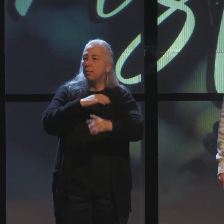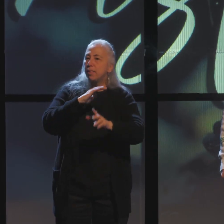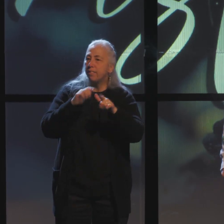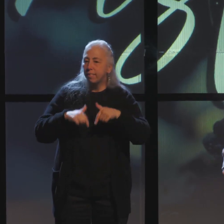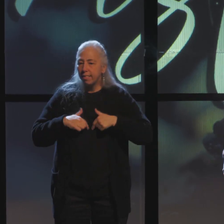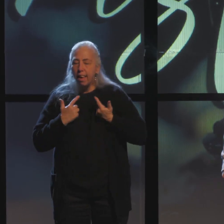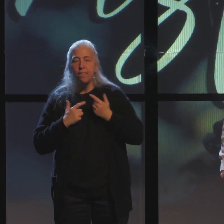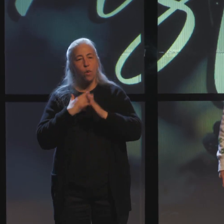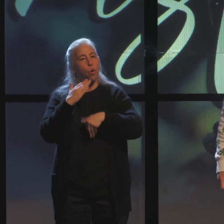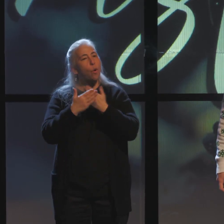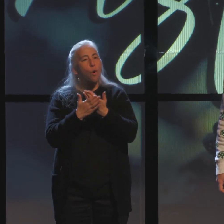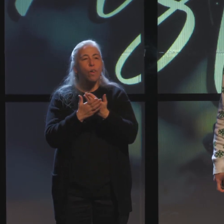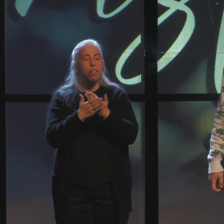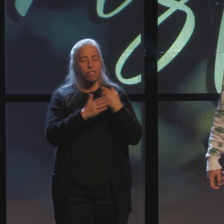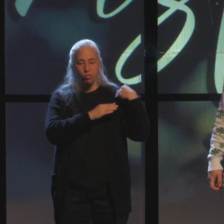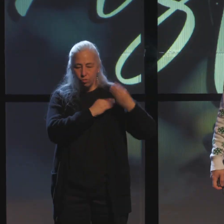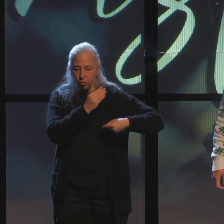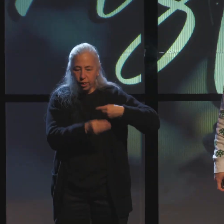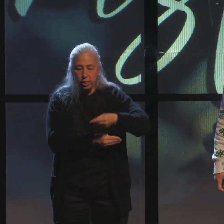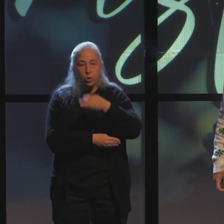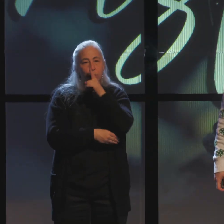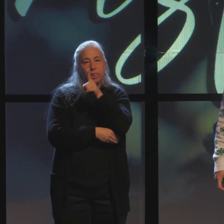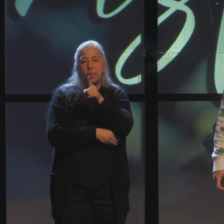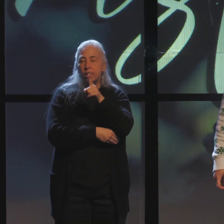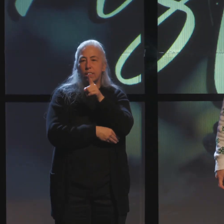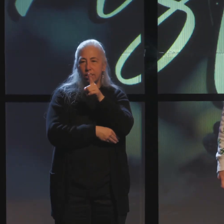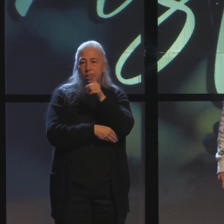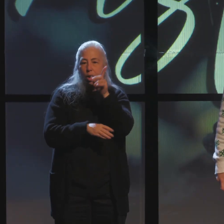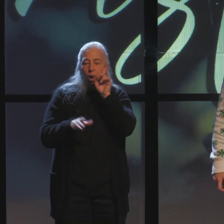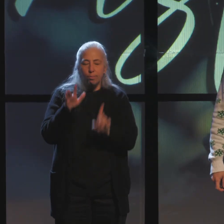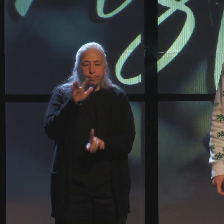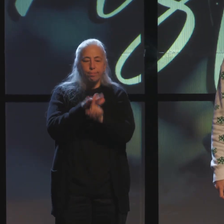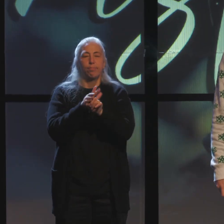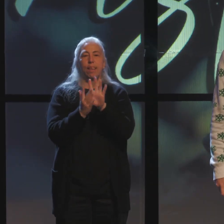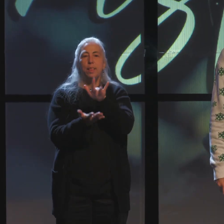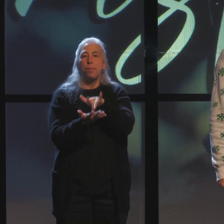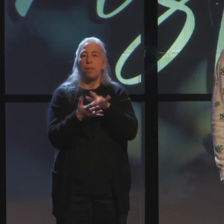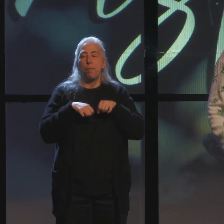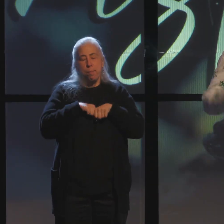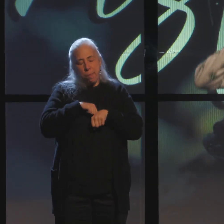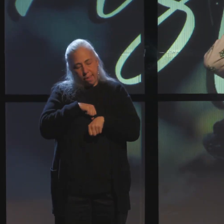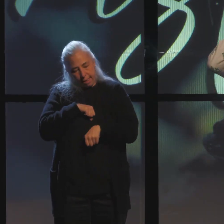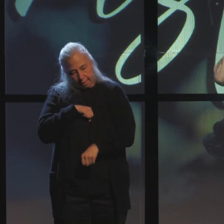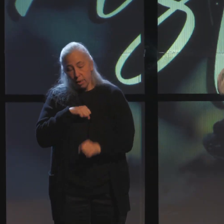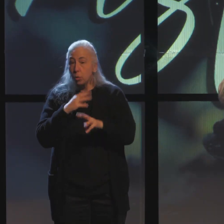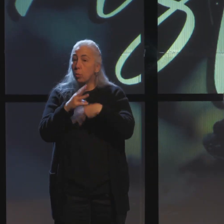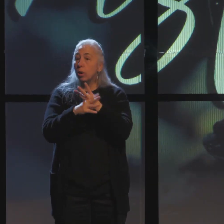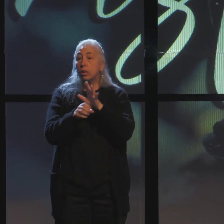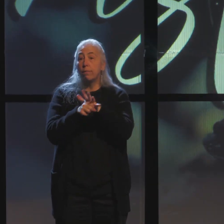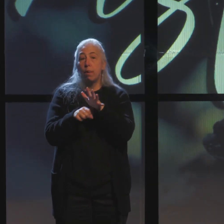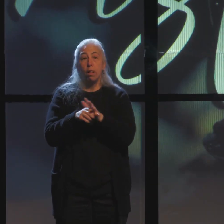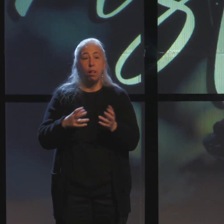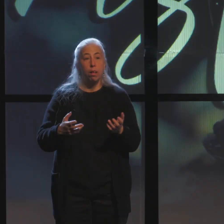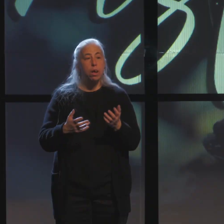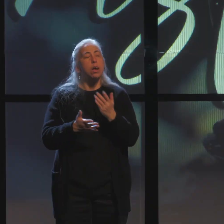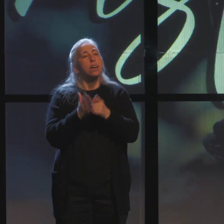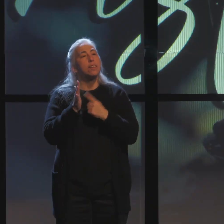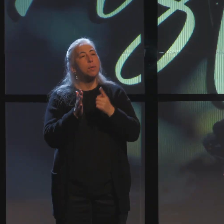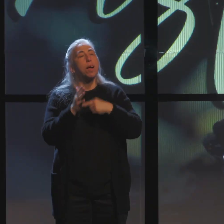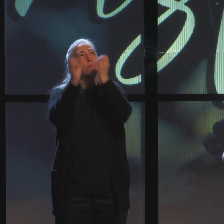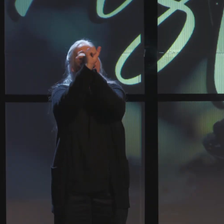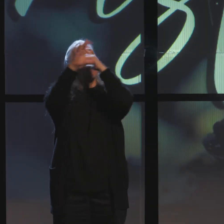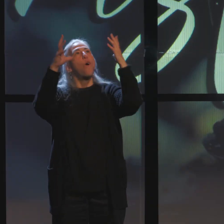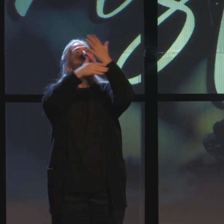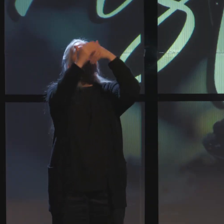generation. It comes to us in a time of intense pain. The world is full of it. Sometimes we imagine that peace is what comes